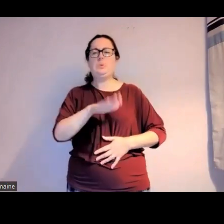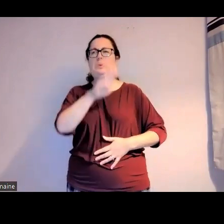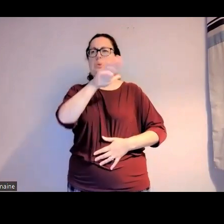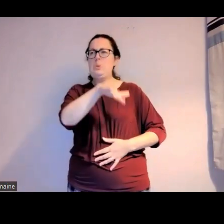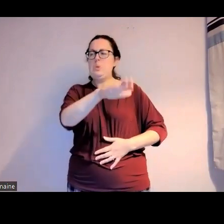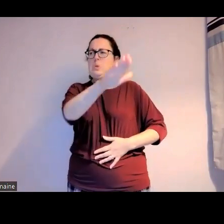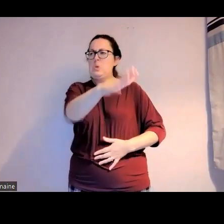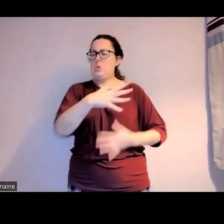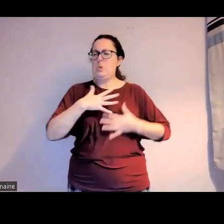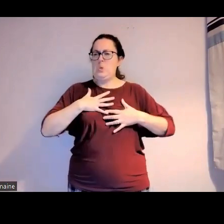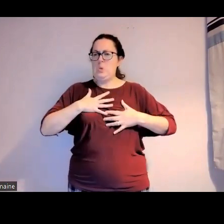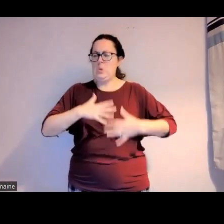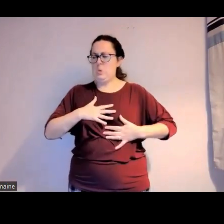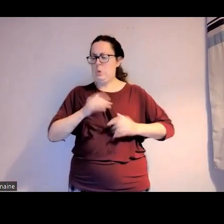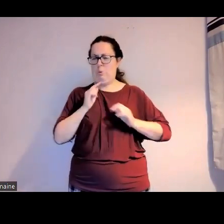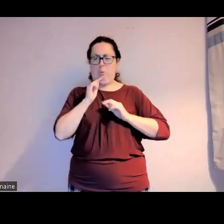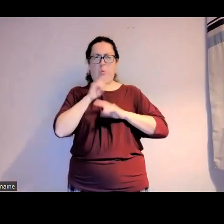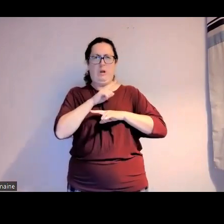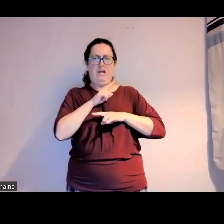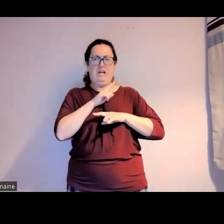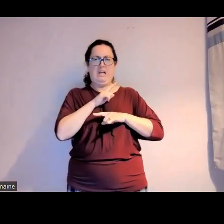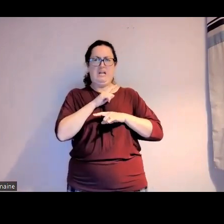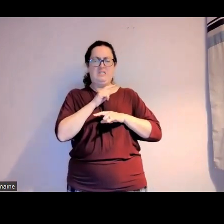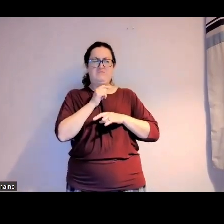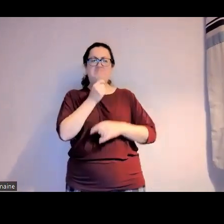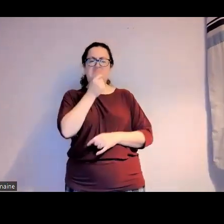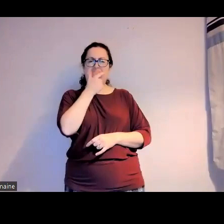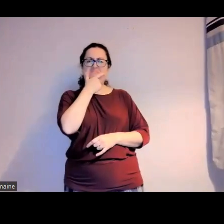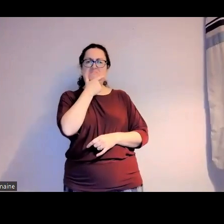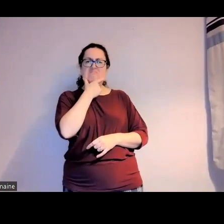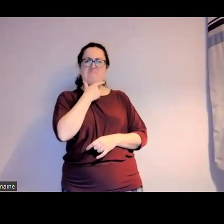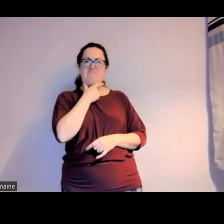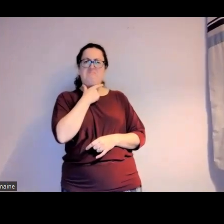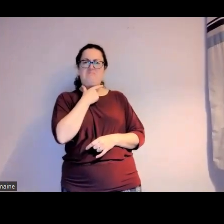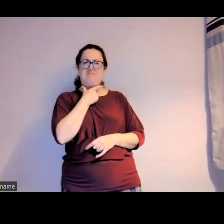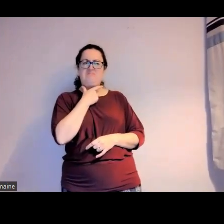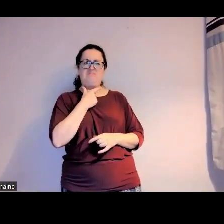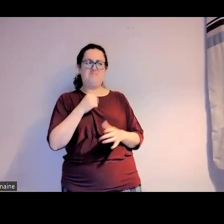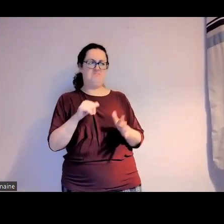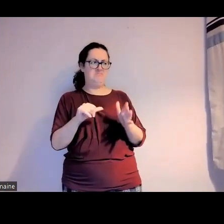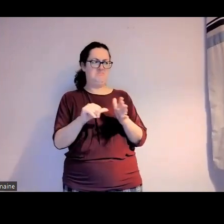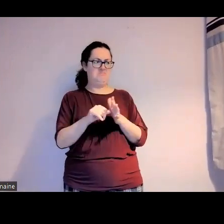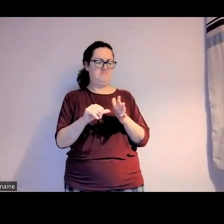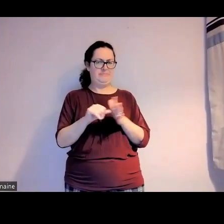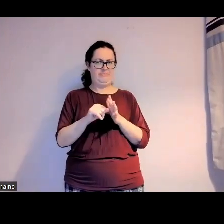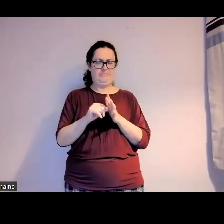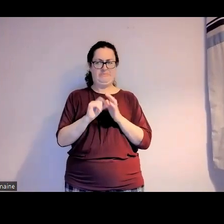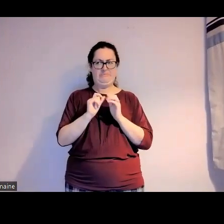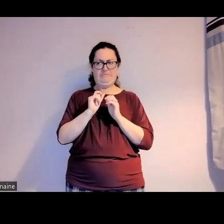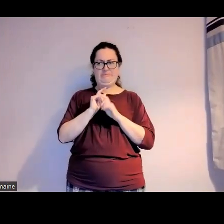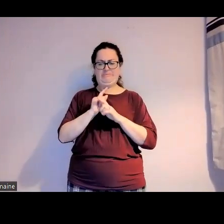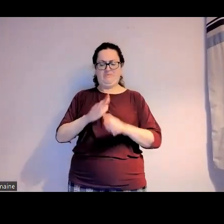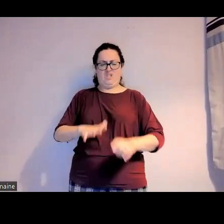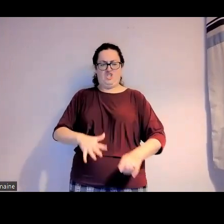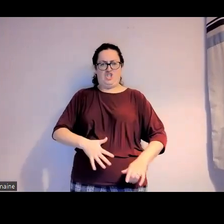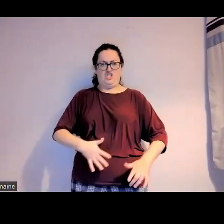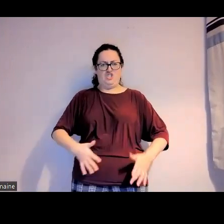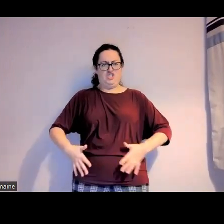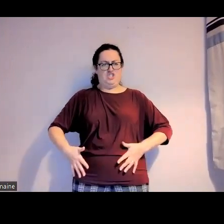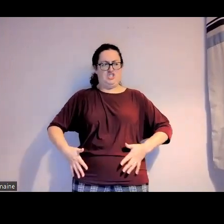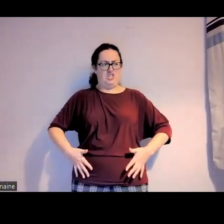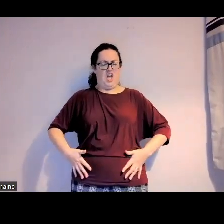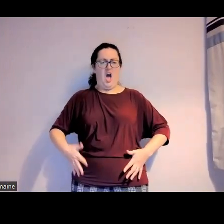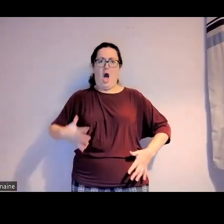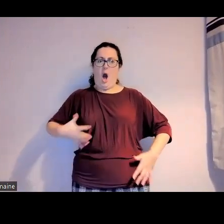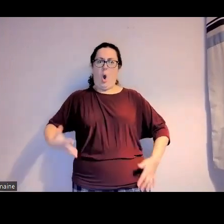Physically, I wear an invisible frown. How awkward and surreal. I touch myself as I cop